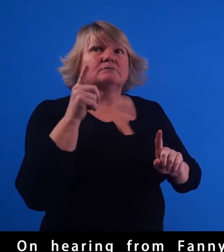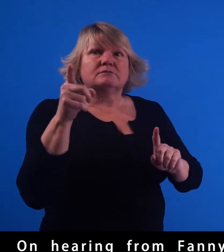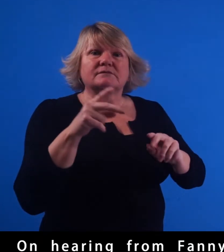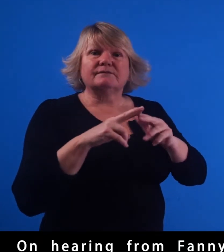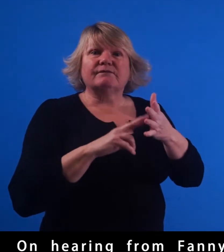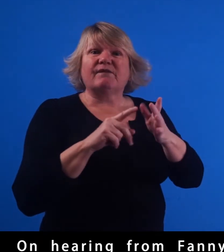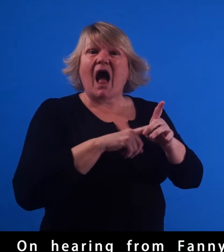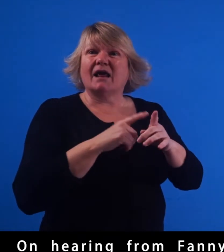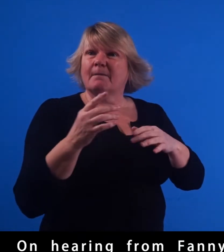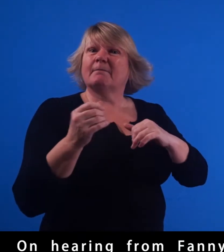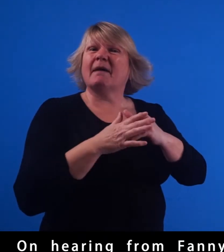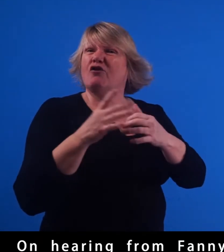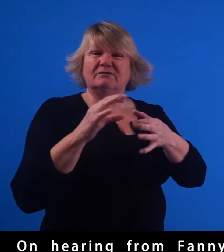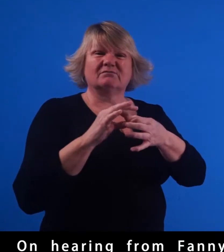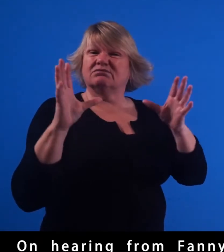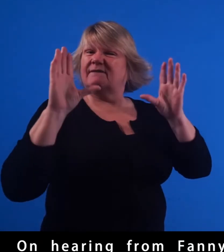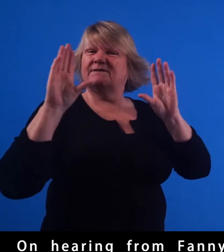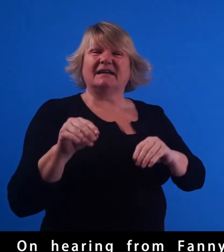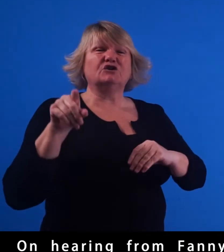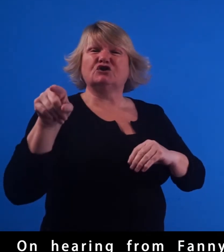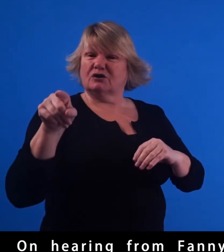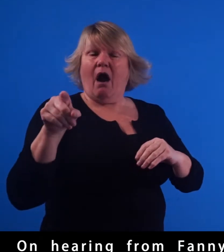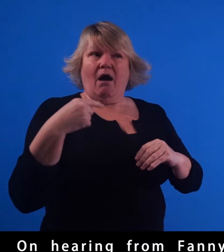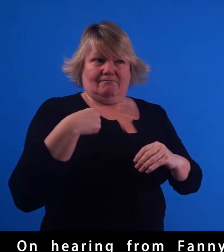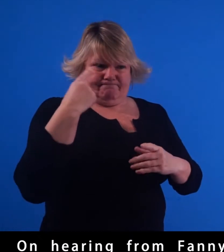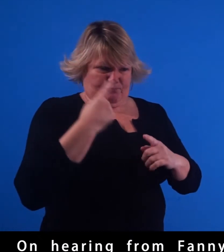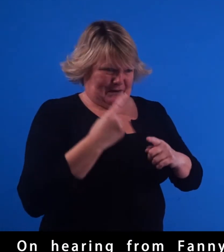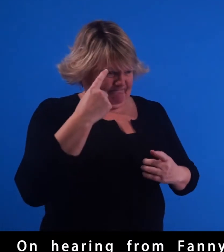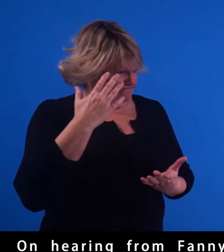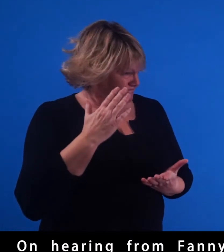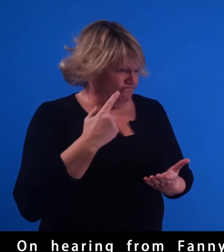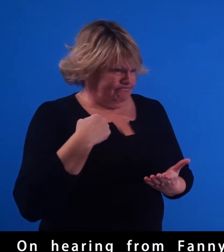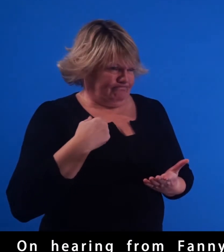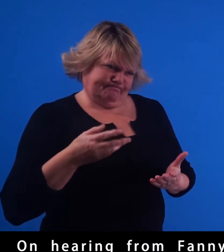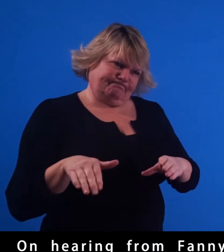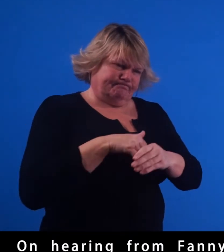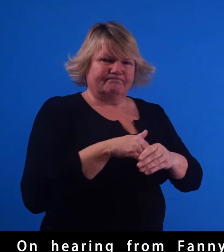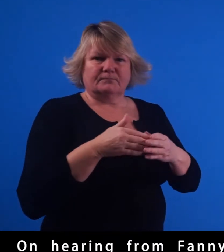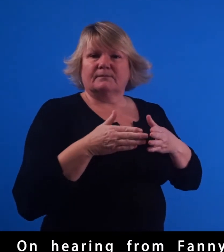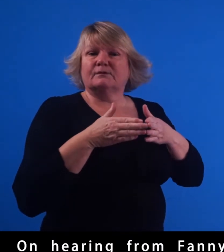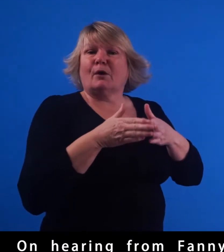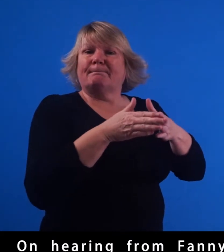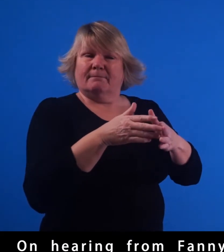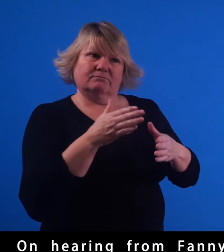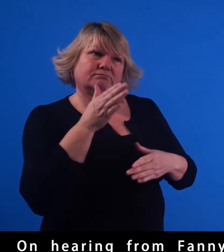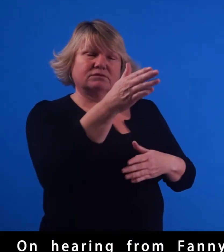On hearing from Fanny that her marriage was over, Robert jumped on a ship bound for New